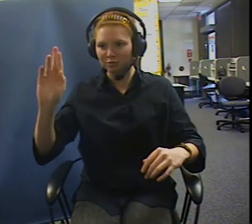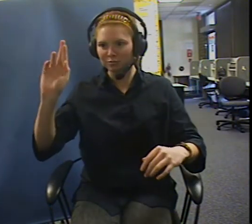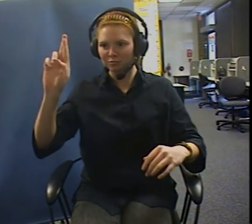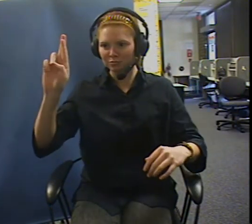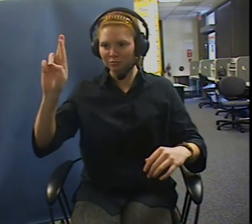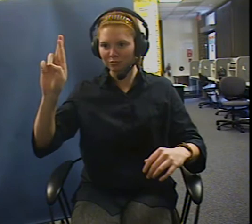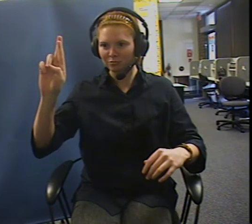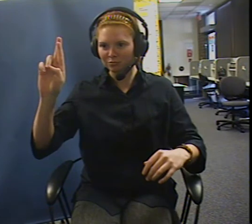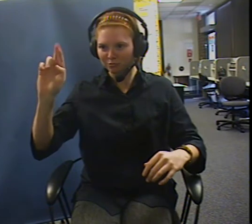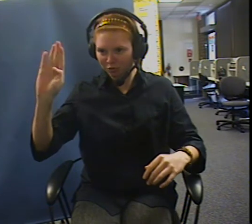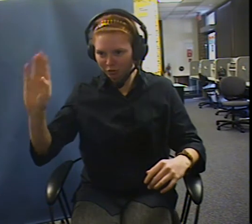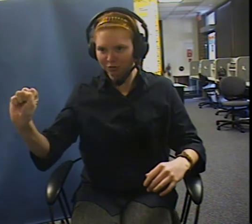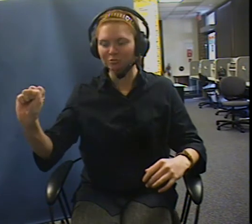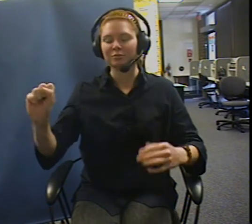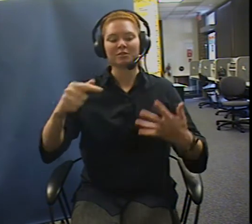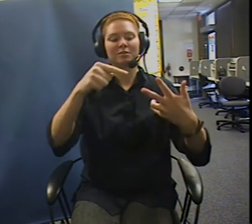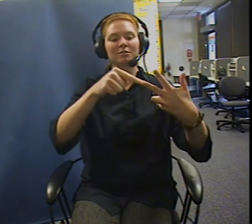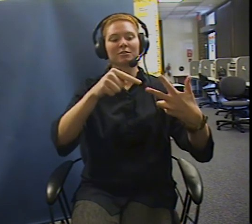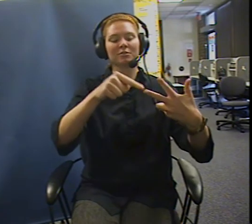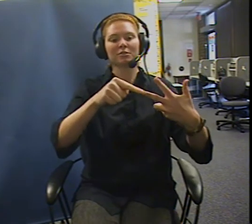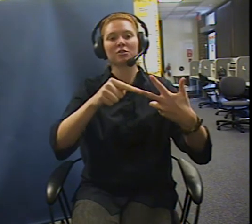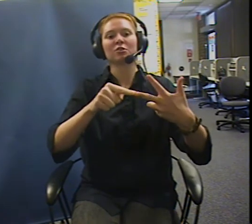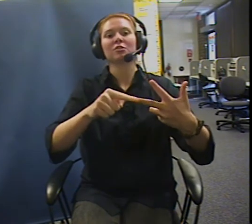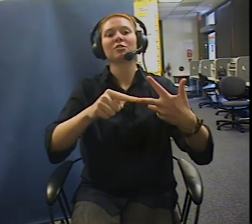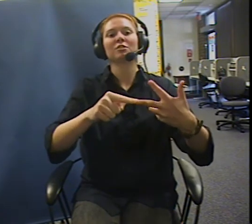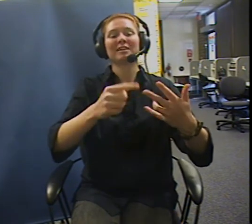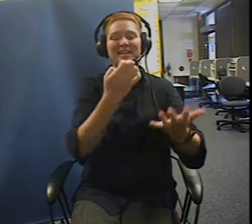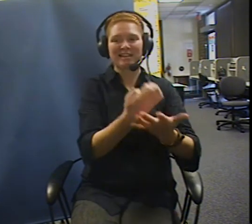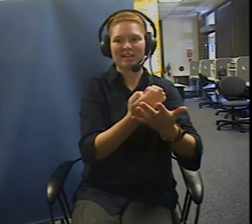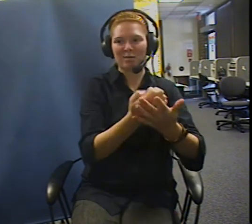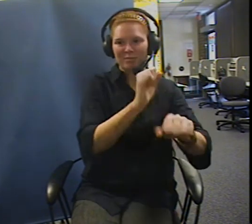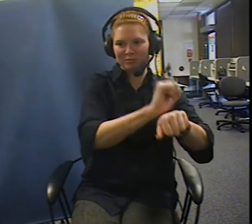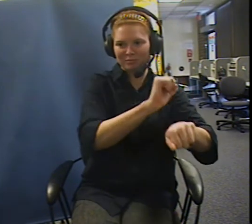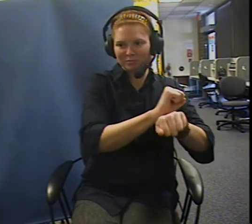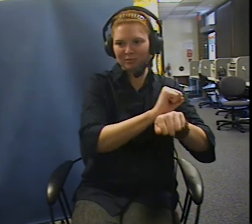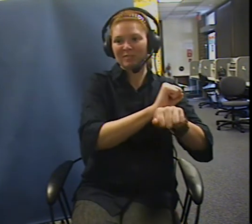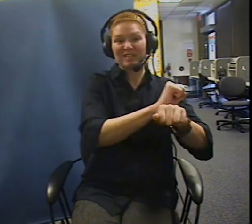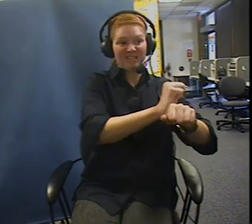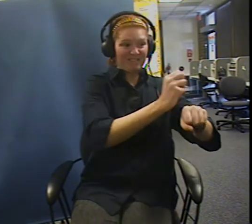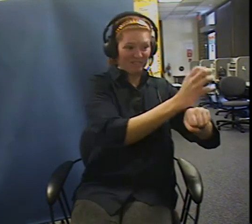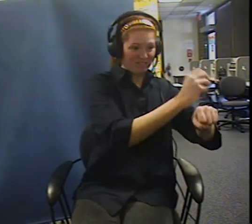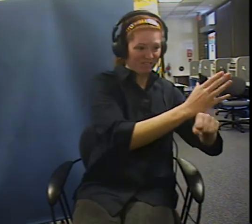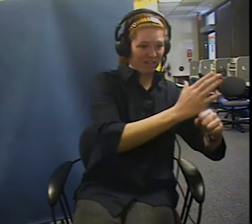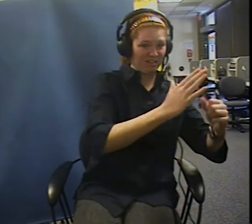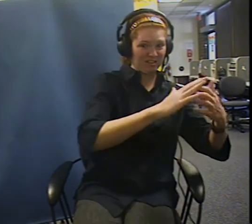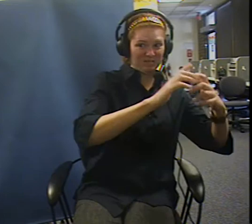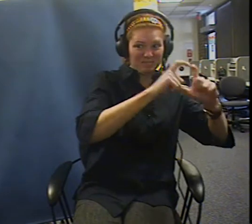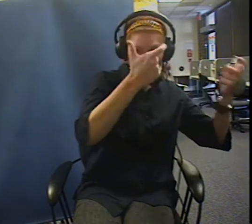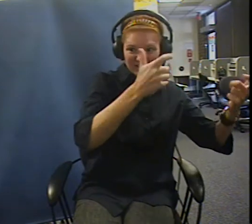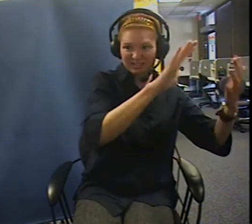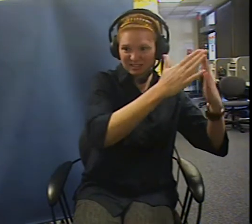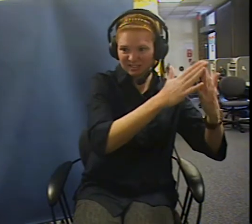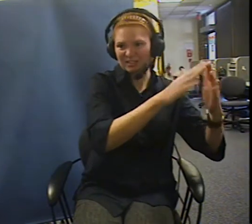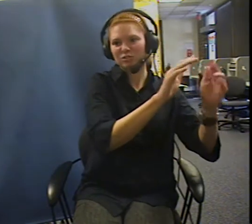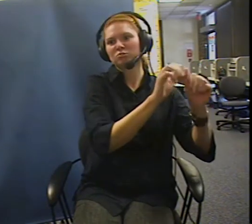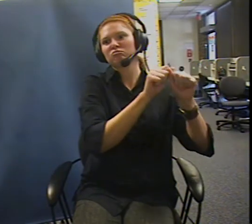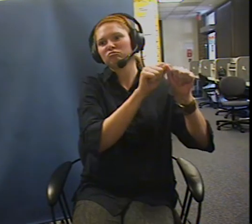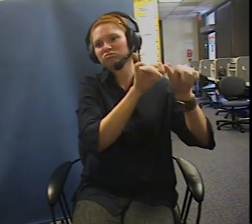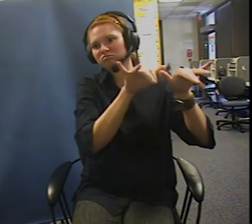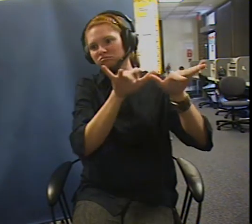in the central cities. So I will go through each of these points in turn. Although the middle-class population